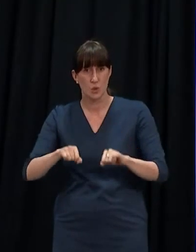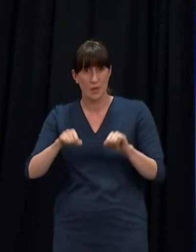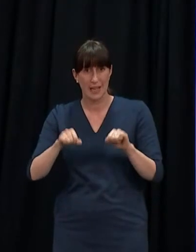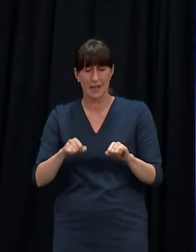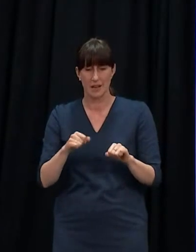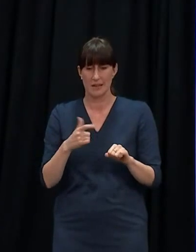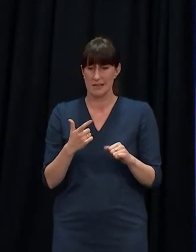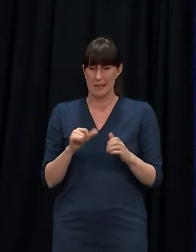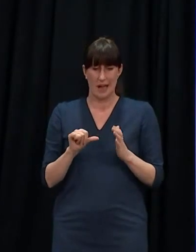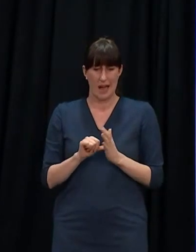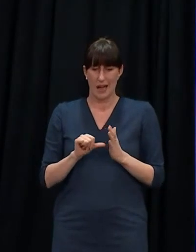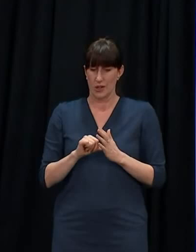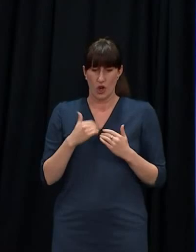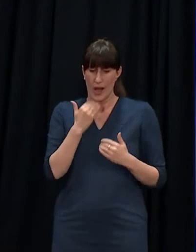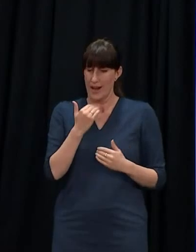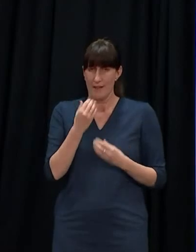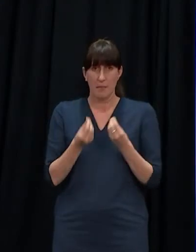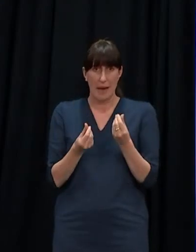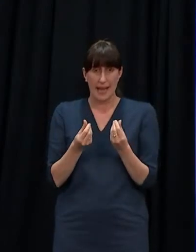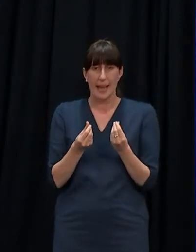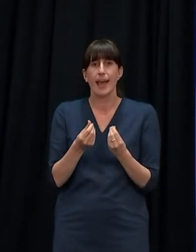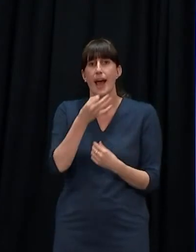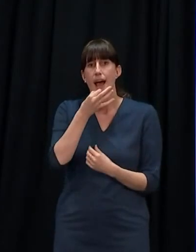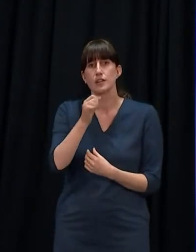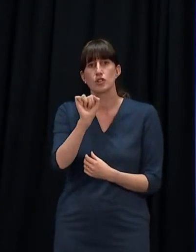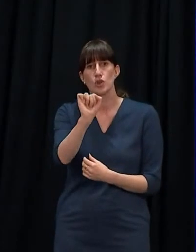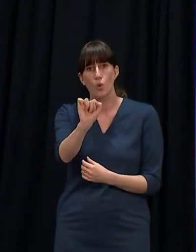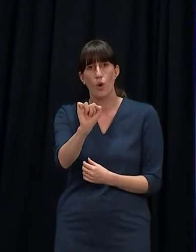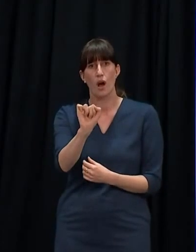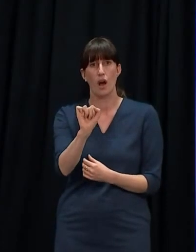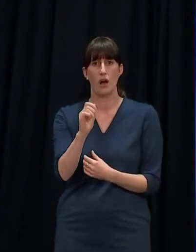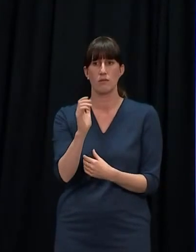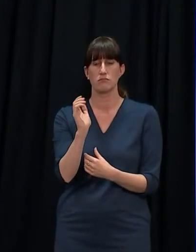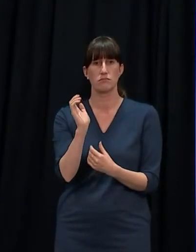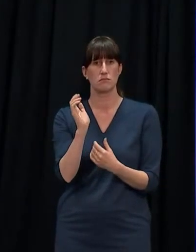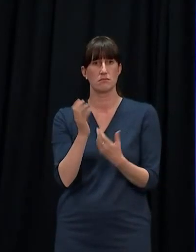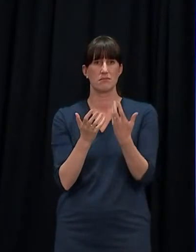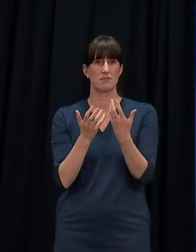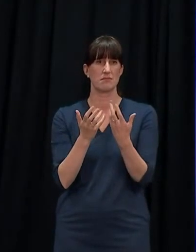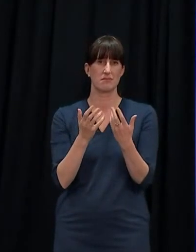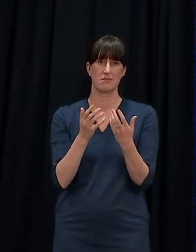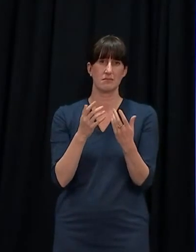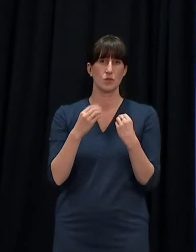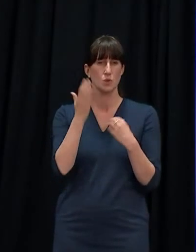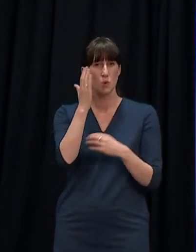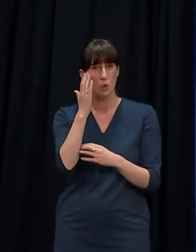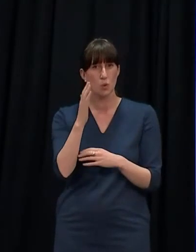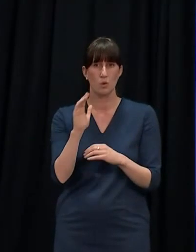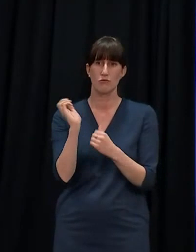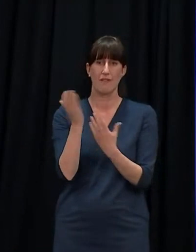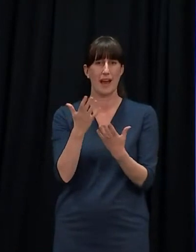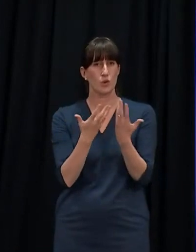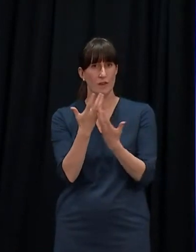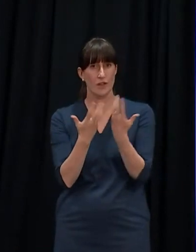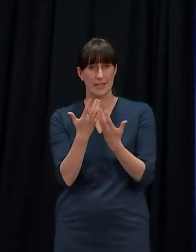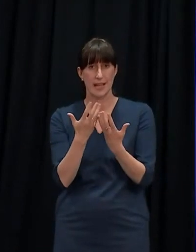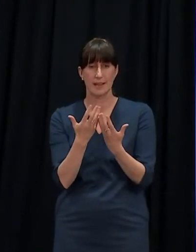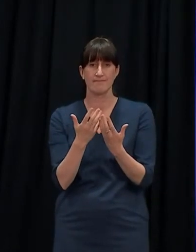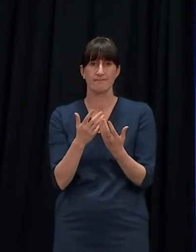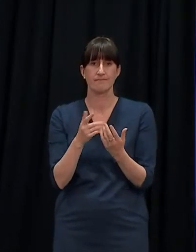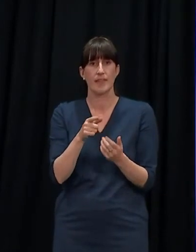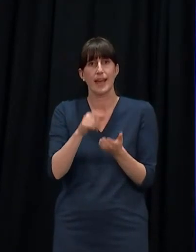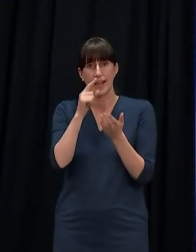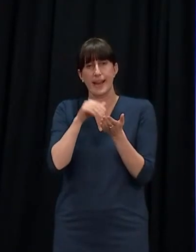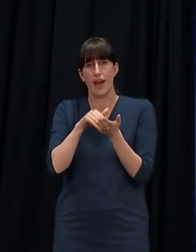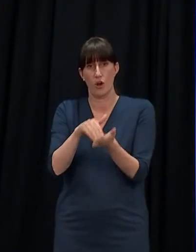with the Tertiary Education Commission to ensure that help is provided where it is needed the most. We know the fund's been helping a lot of people over the last year and a